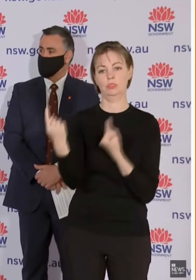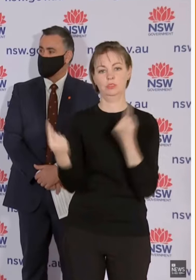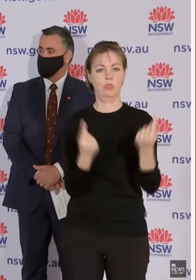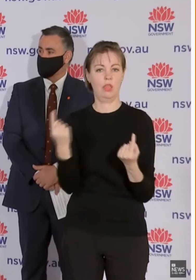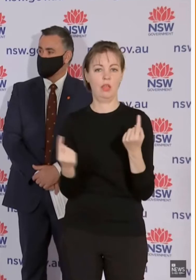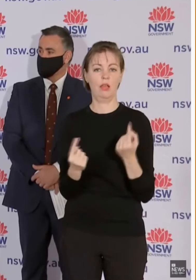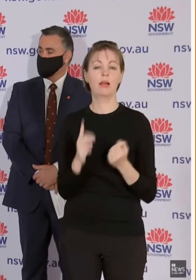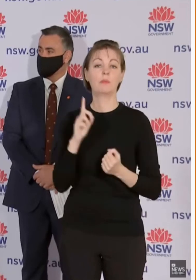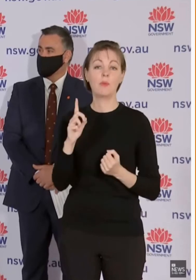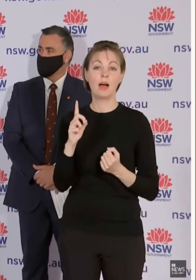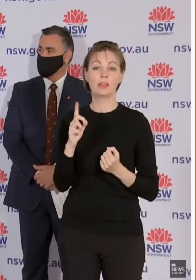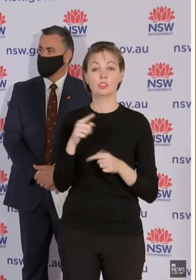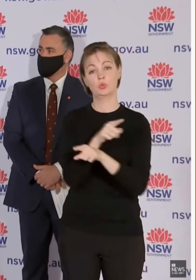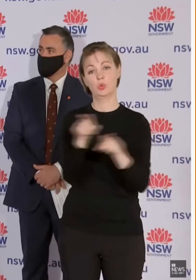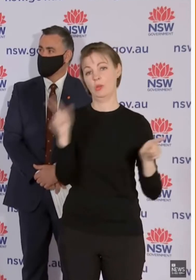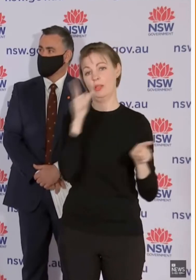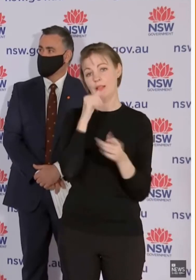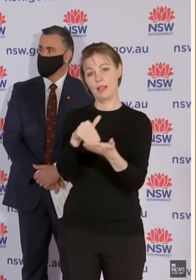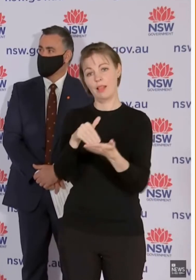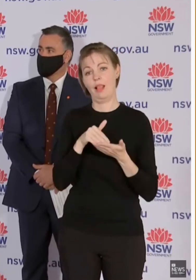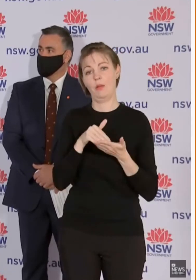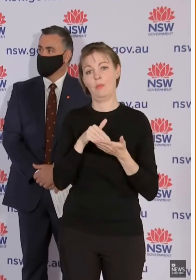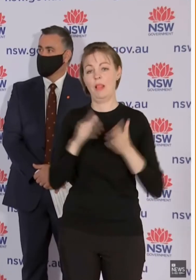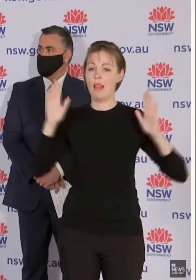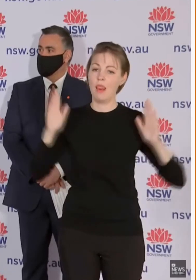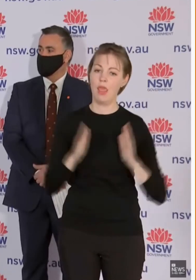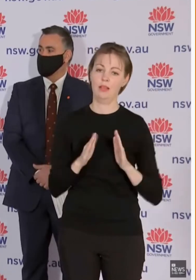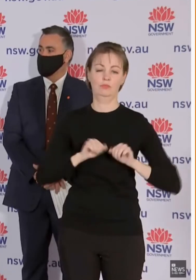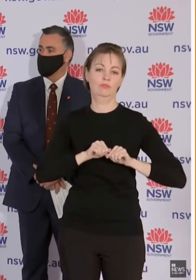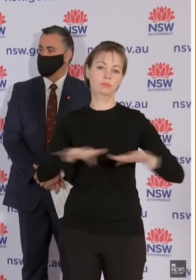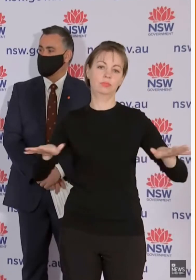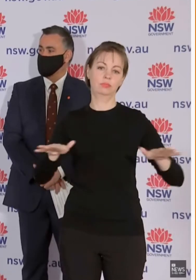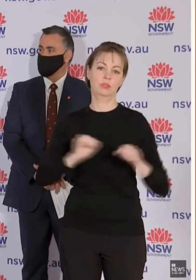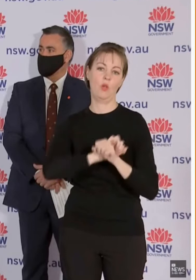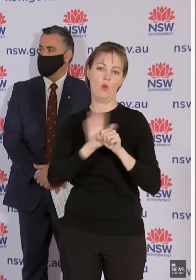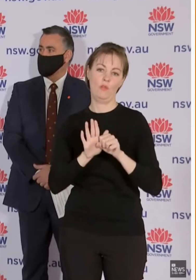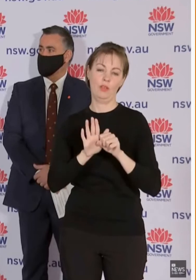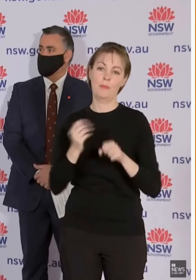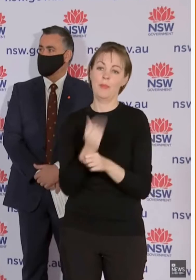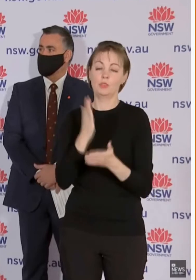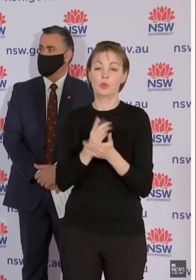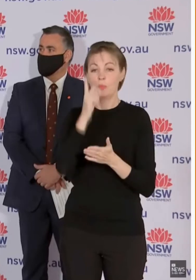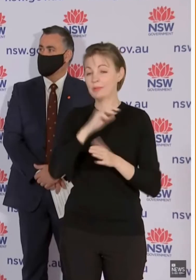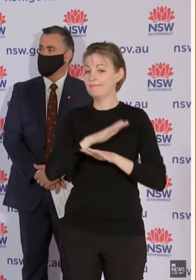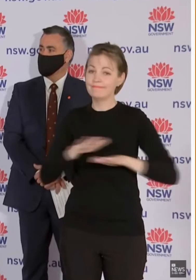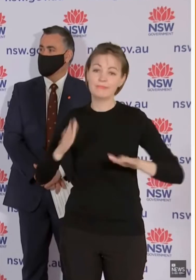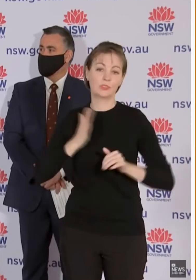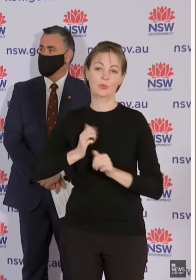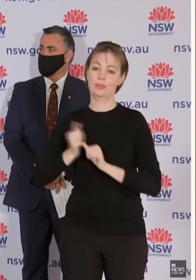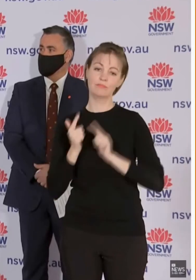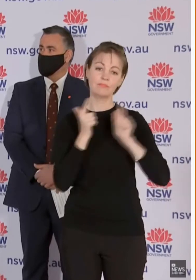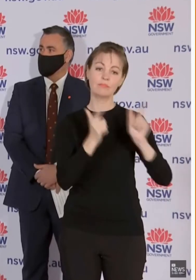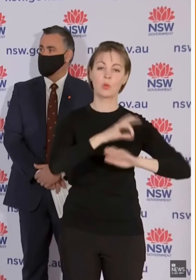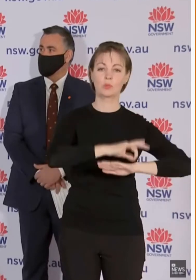stop the spread and keep people out of hospital and out of intensive care. The Delta variant is so contagious that we